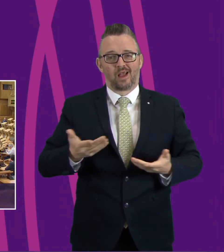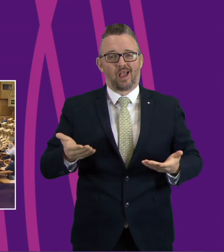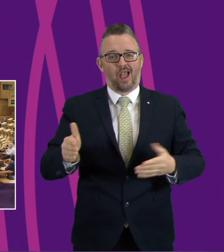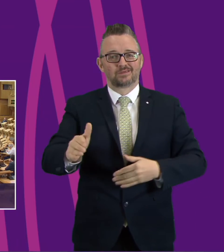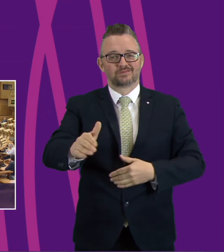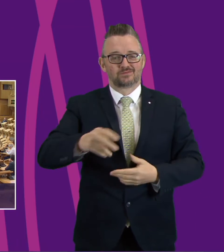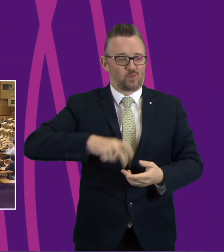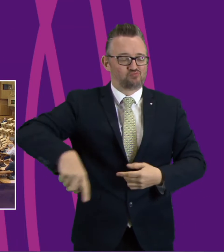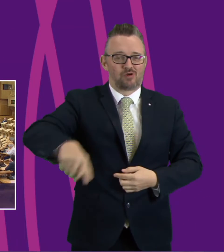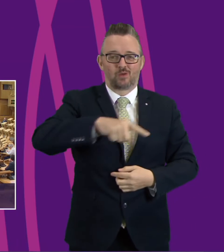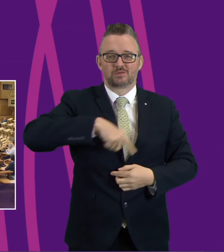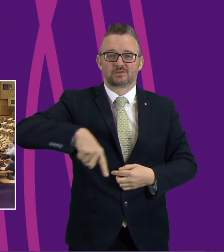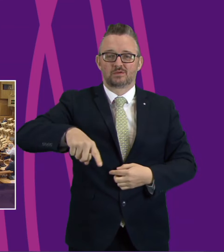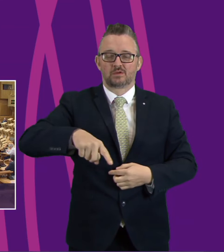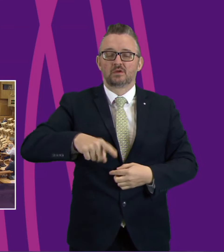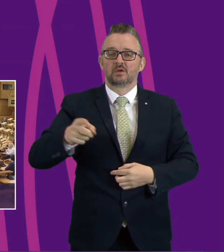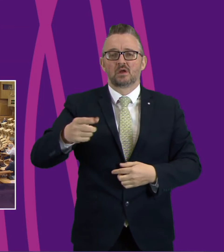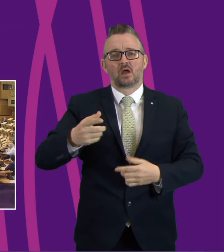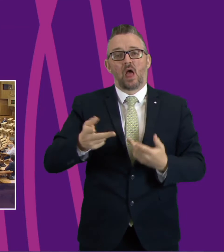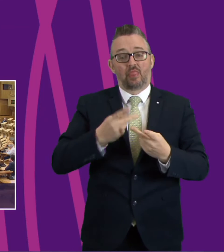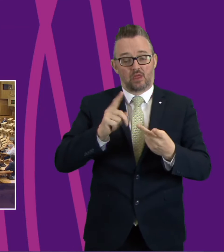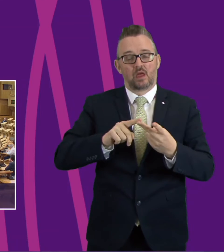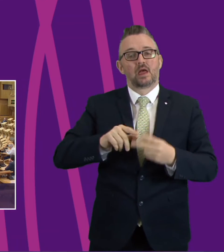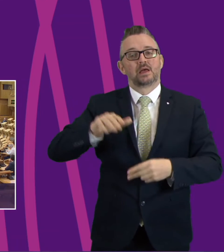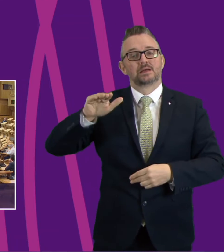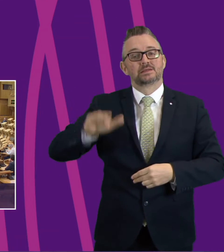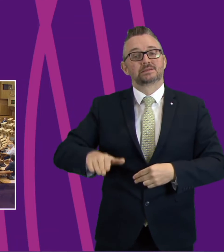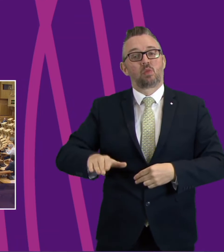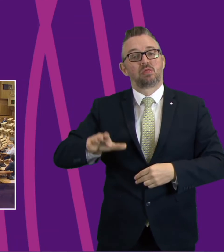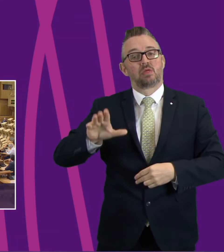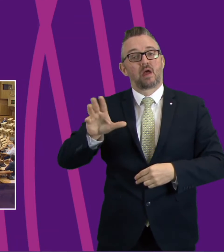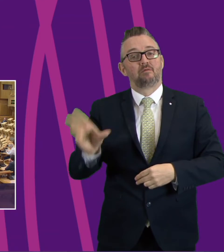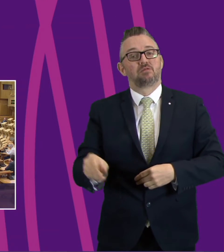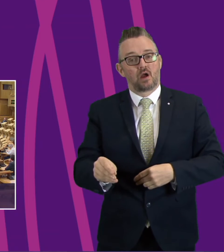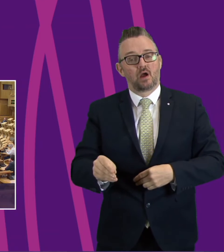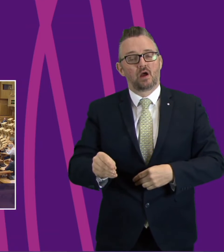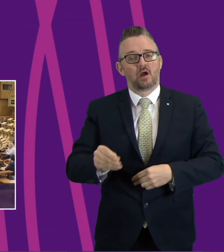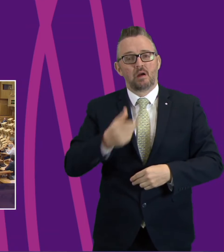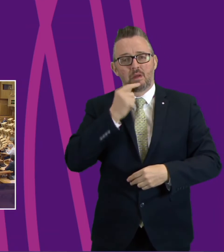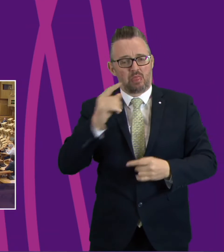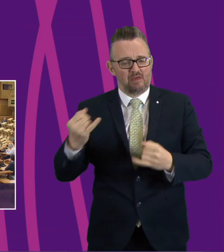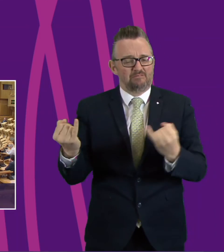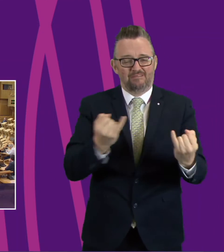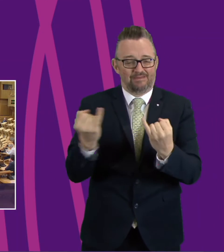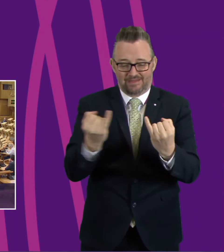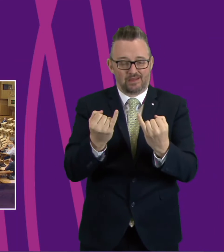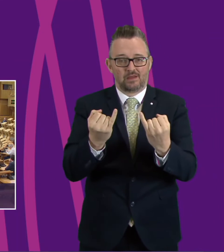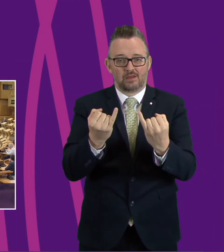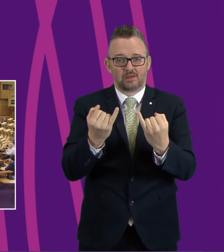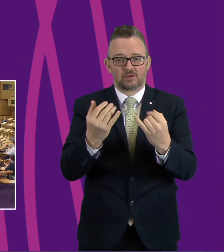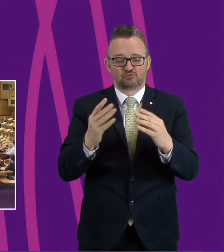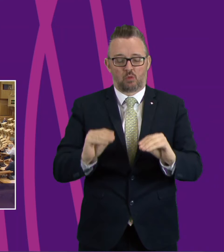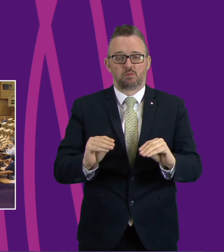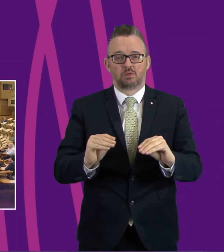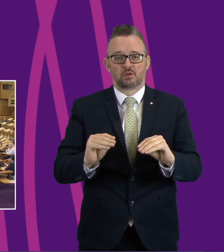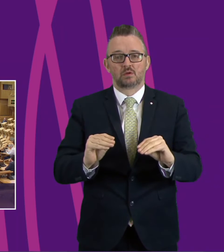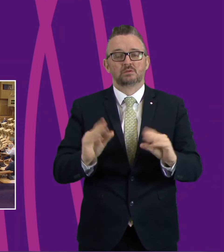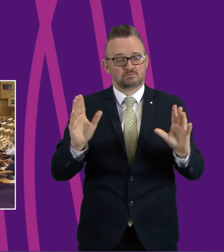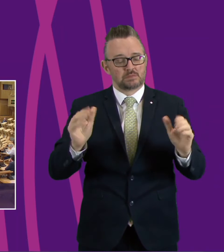in the townships of South Africa, gangs have called a truce and are now bringing food to struggling households in lockdown.